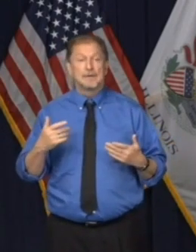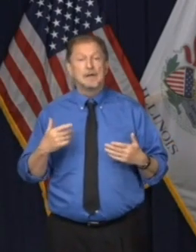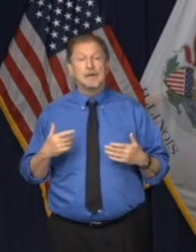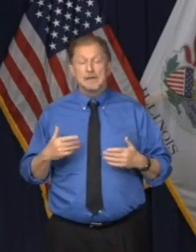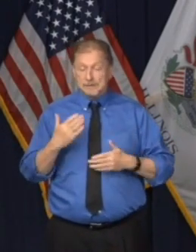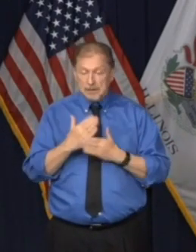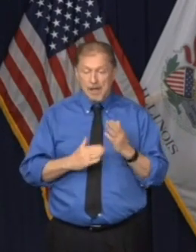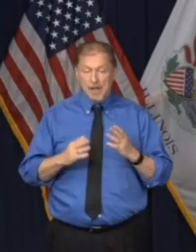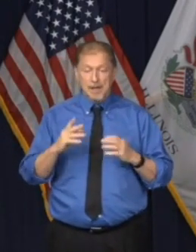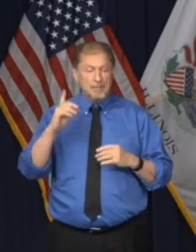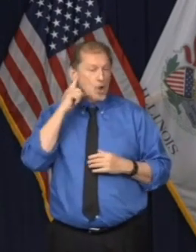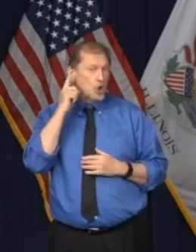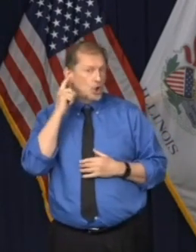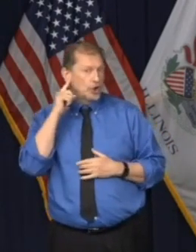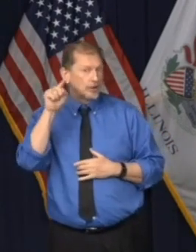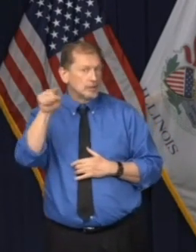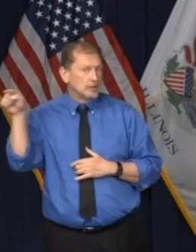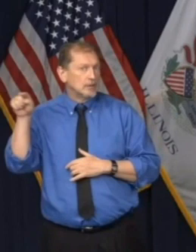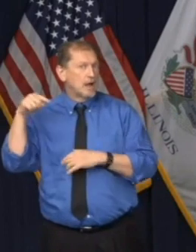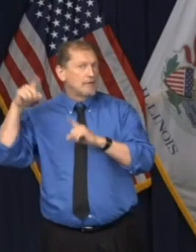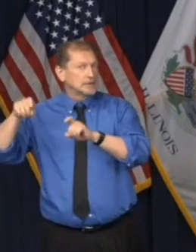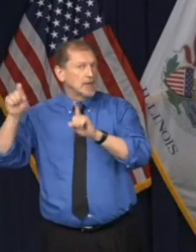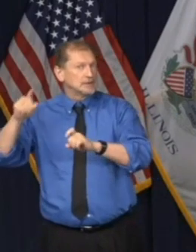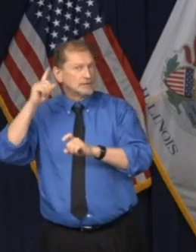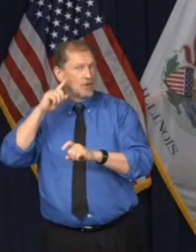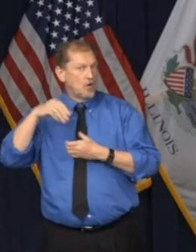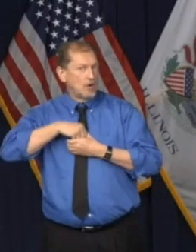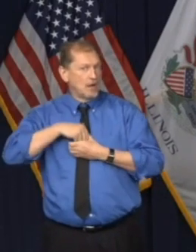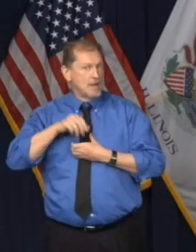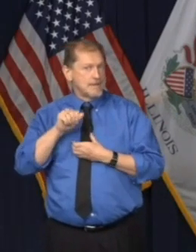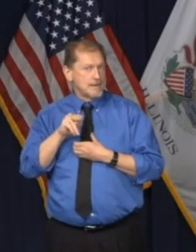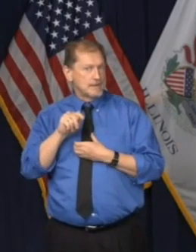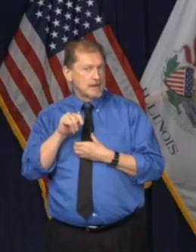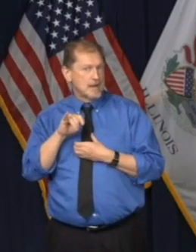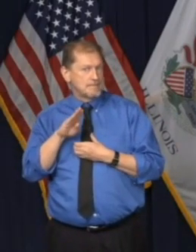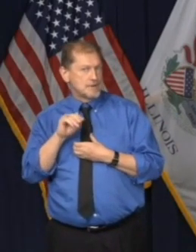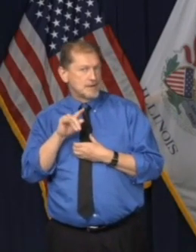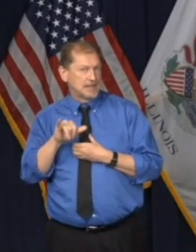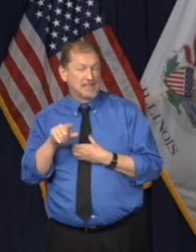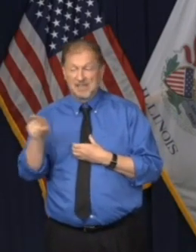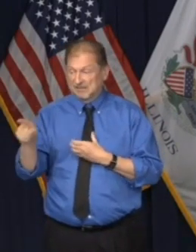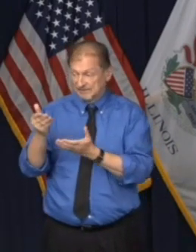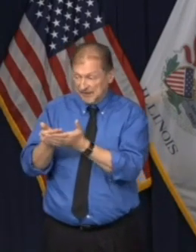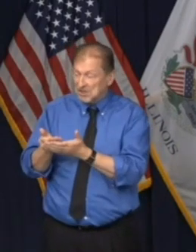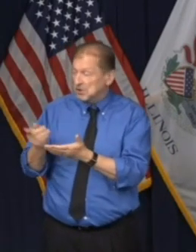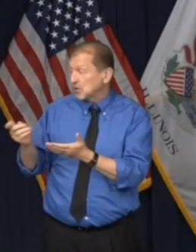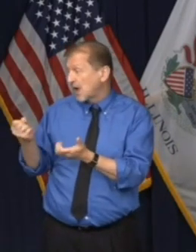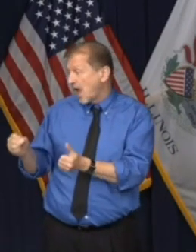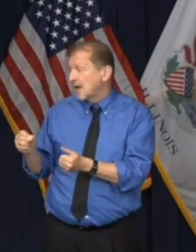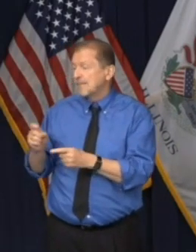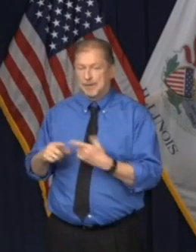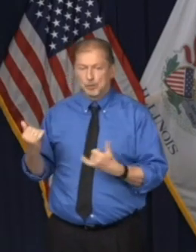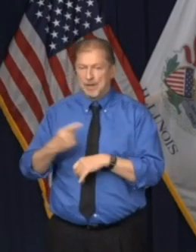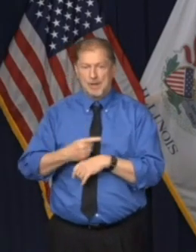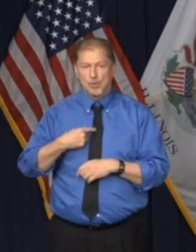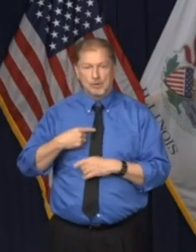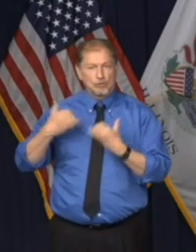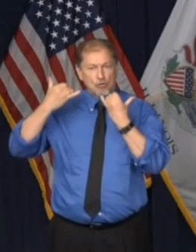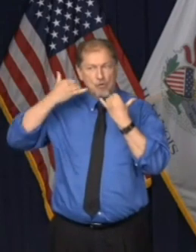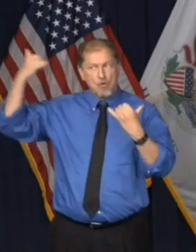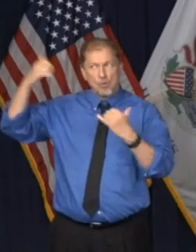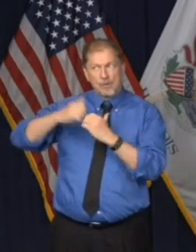that is providing an accurate test, you should certainly try to go get it. But even on the White House call today with Vice President